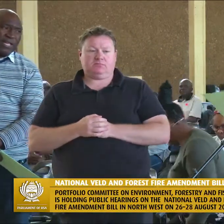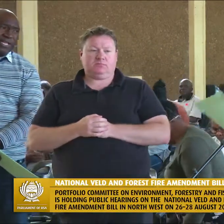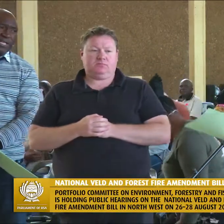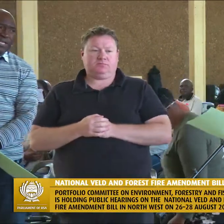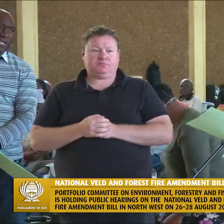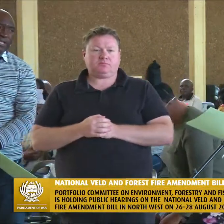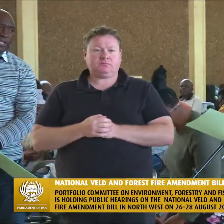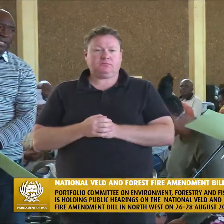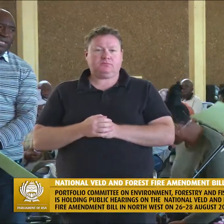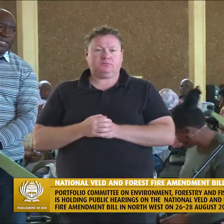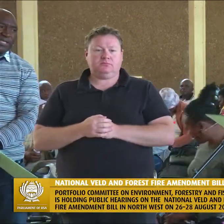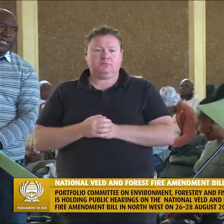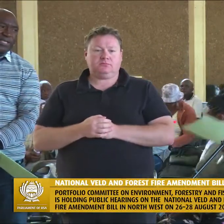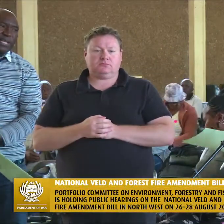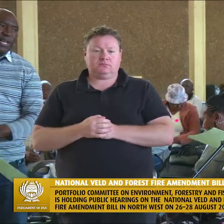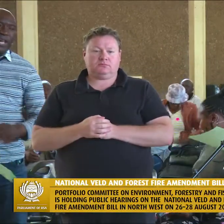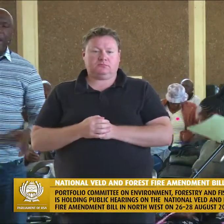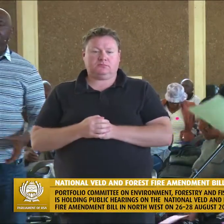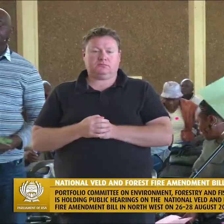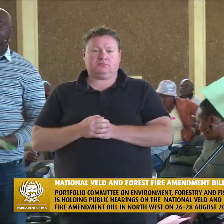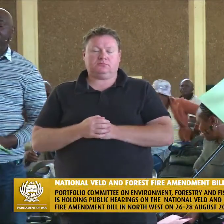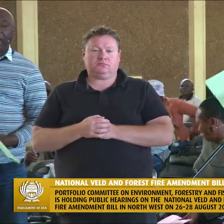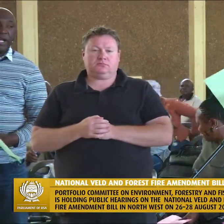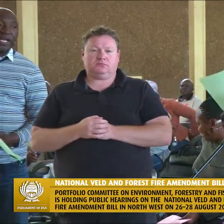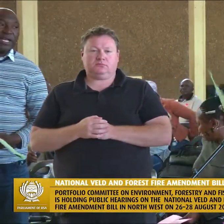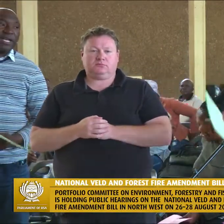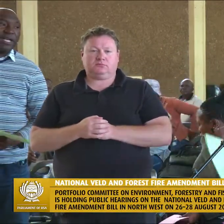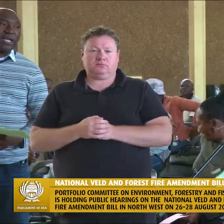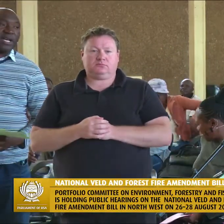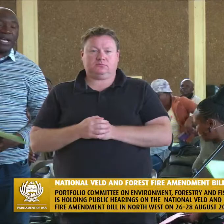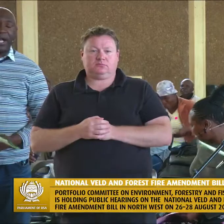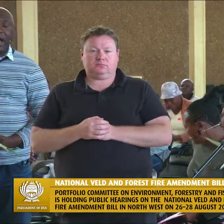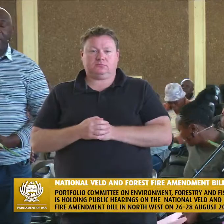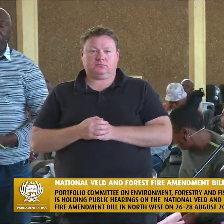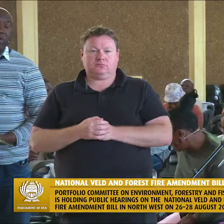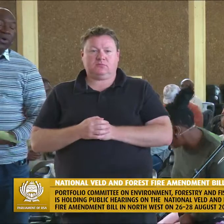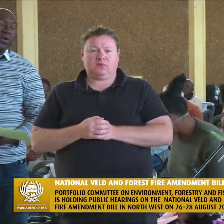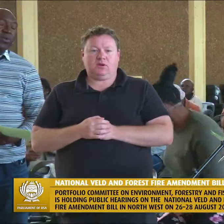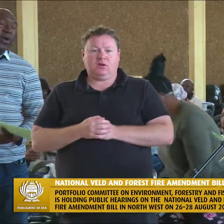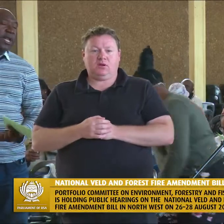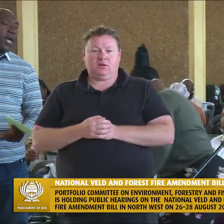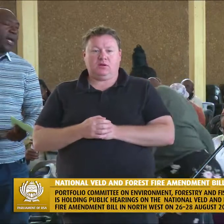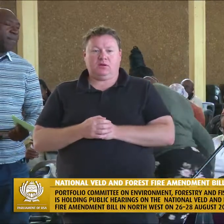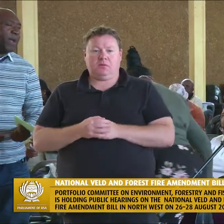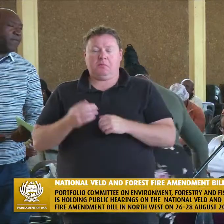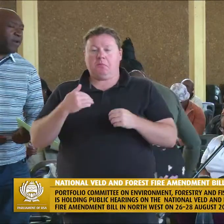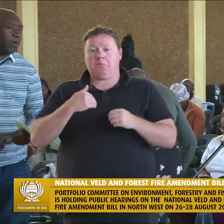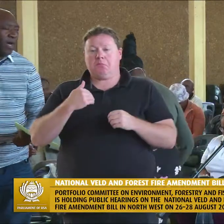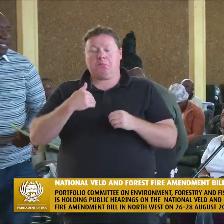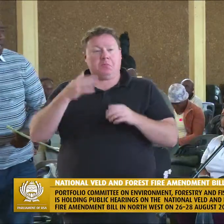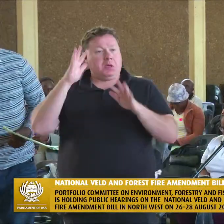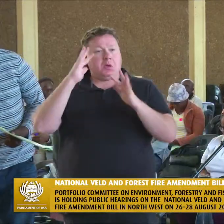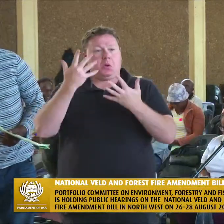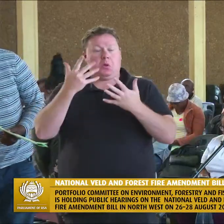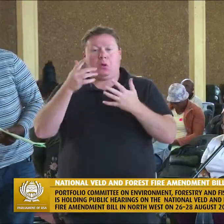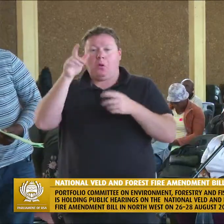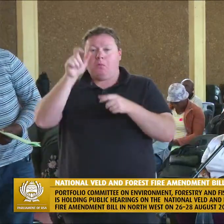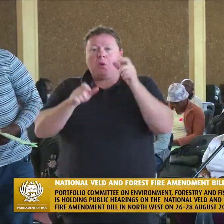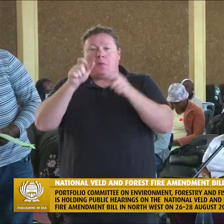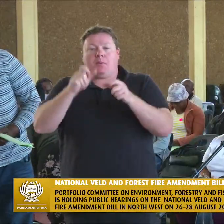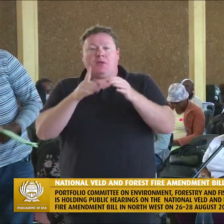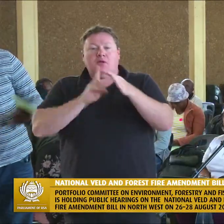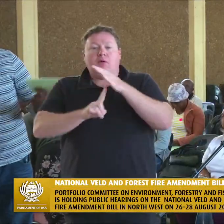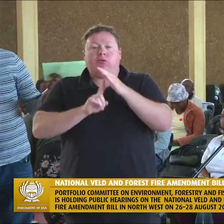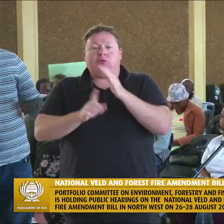everybody swearing two weeks or a week before because nike wanna today i don't know whether my fellow attendants